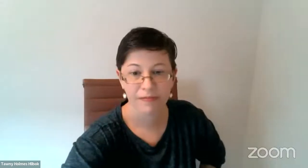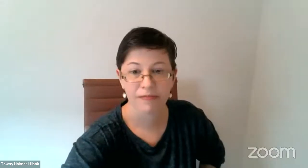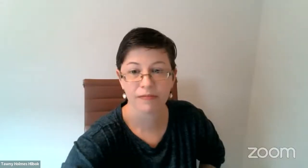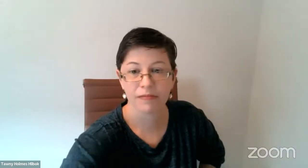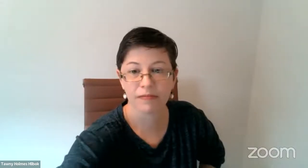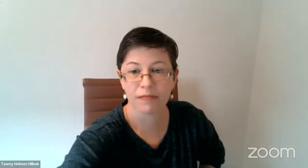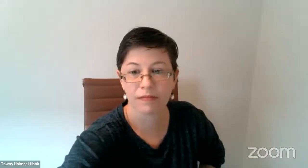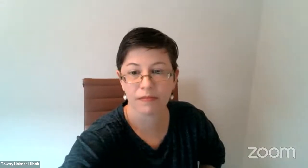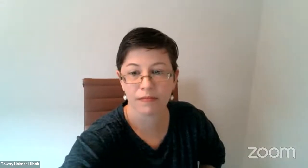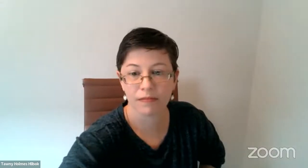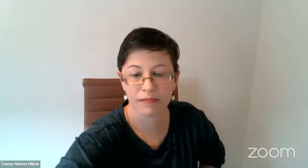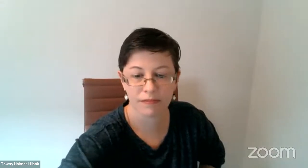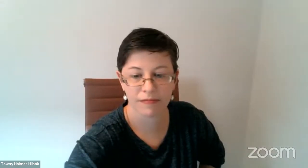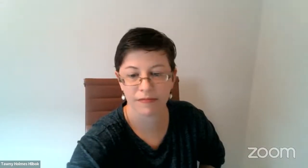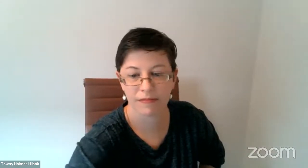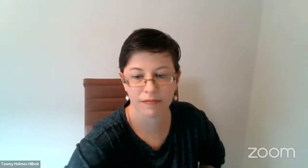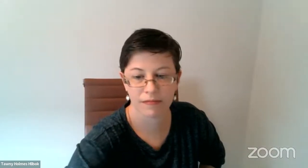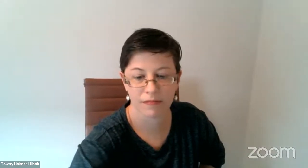Okay.